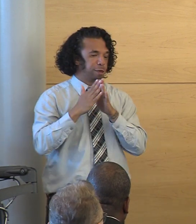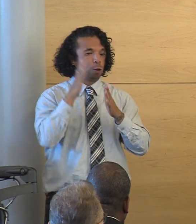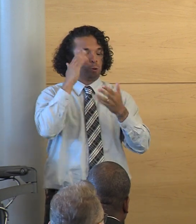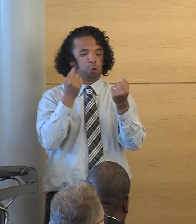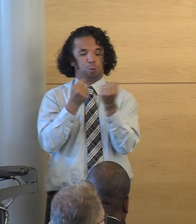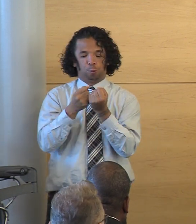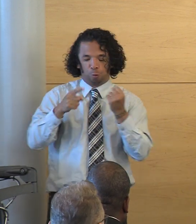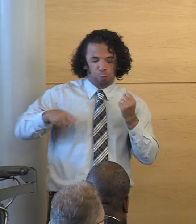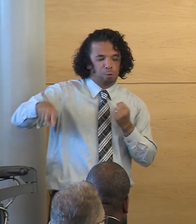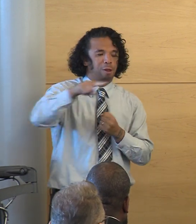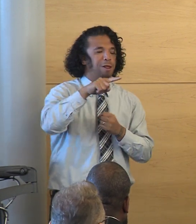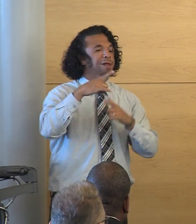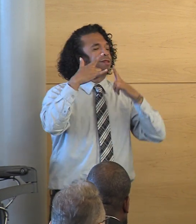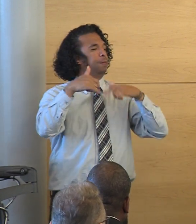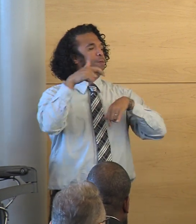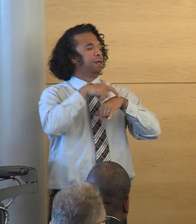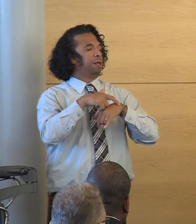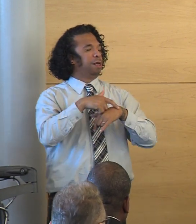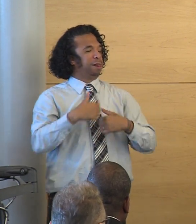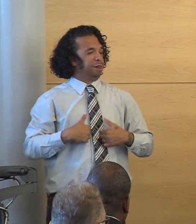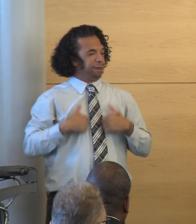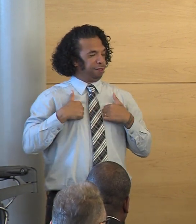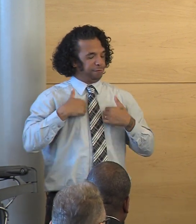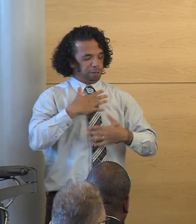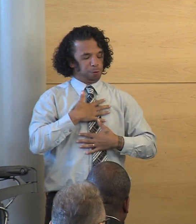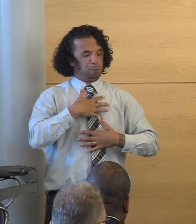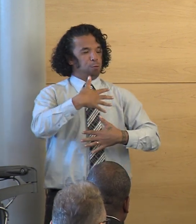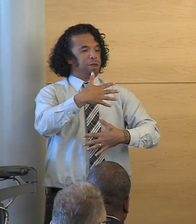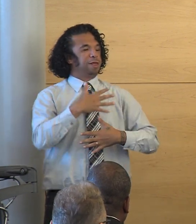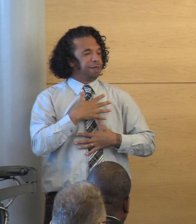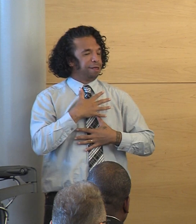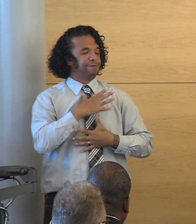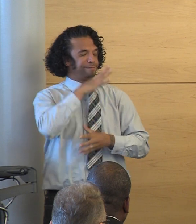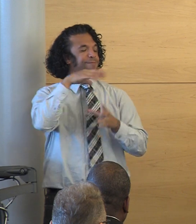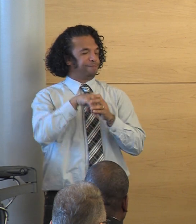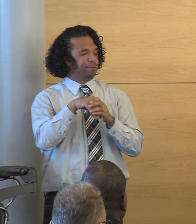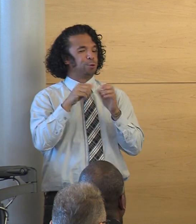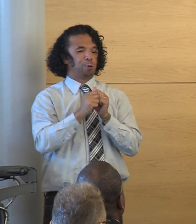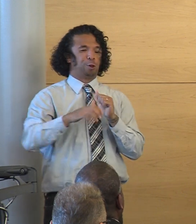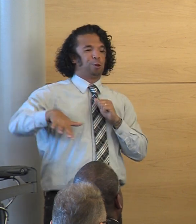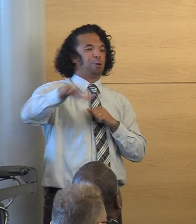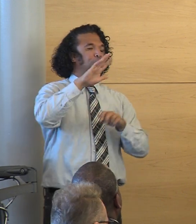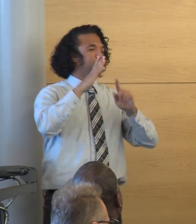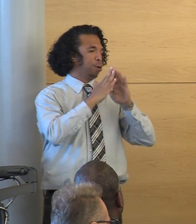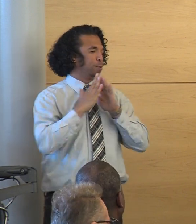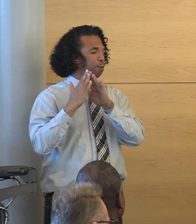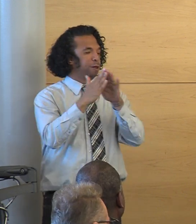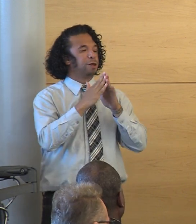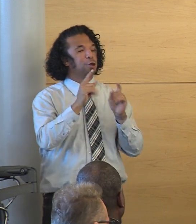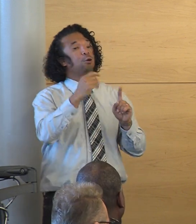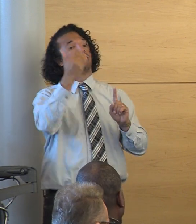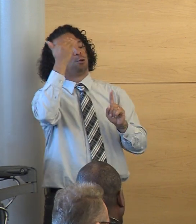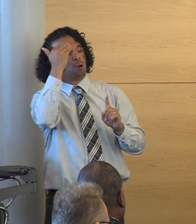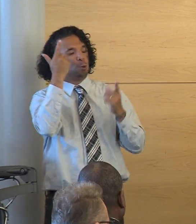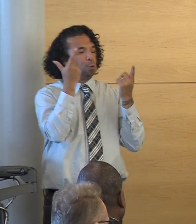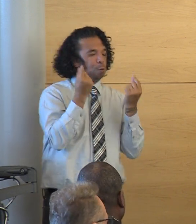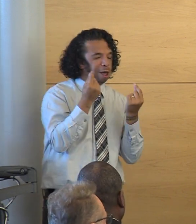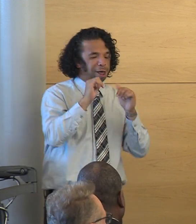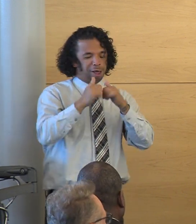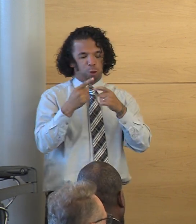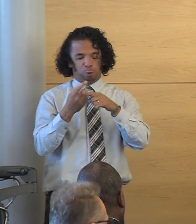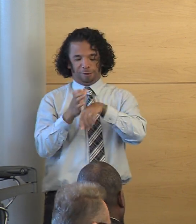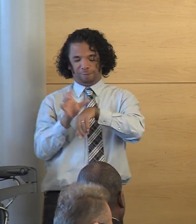them, but who lives and breathes public safety writ large. She knows how and when we need to do